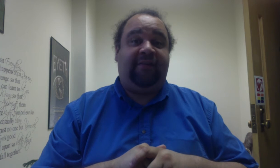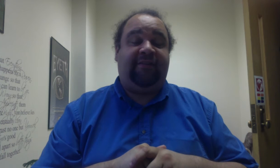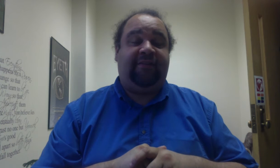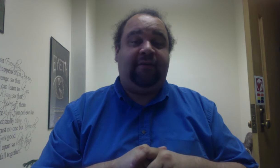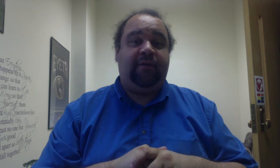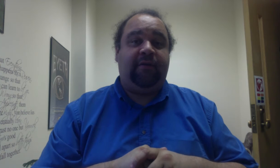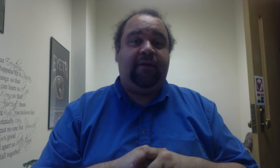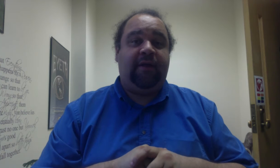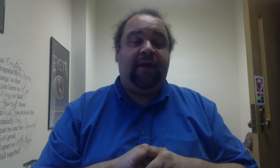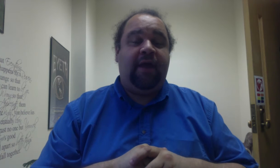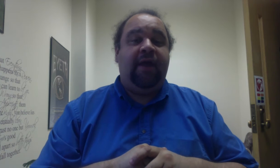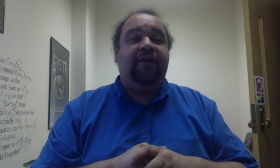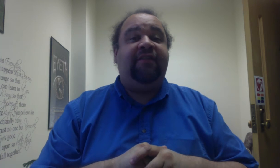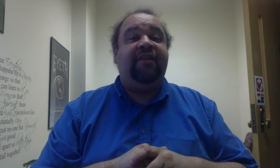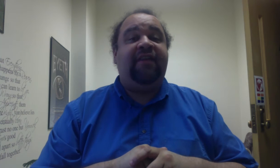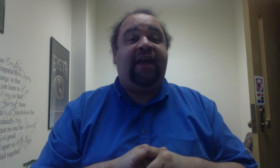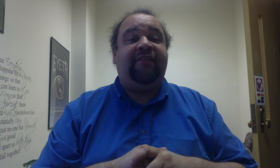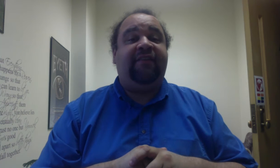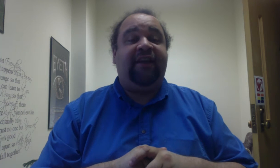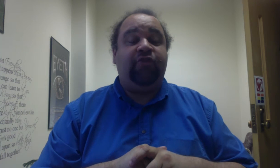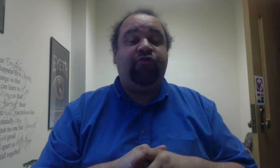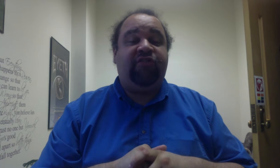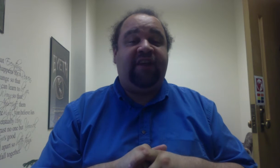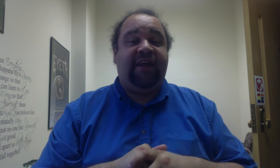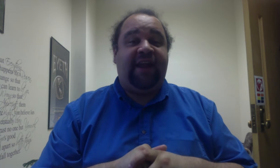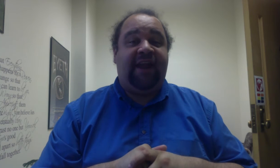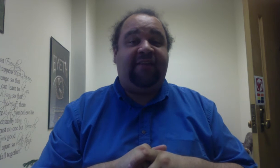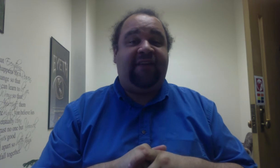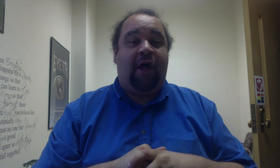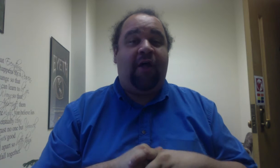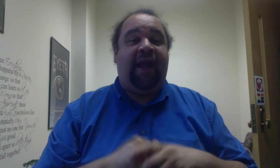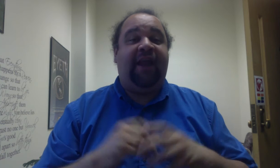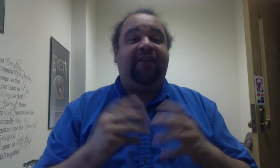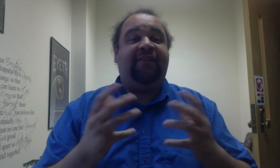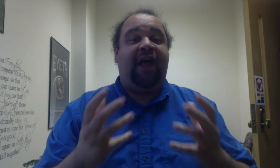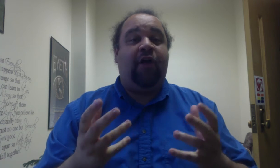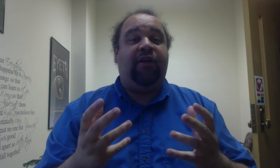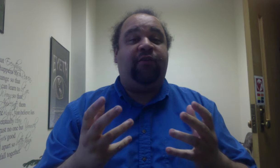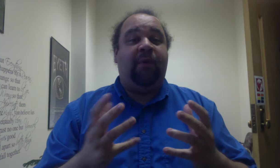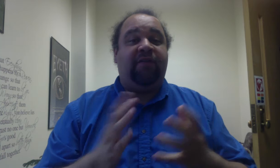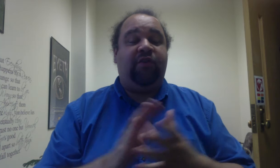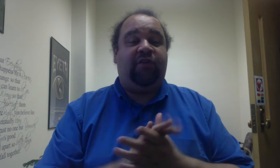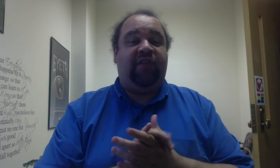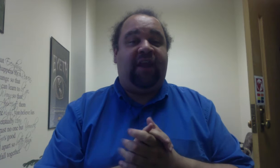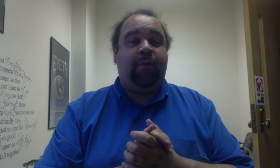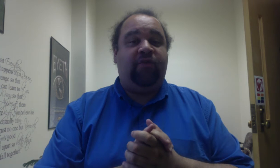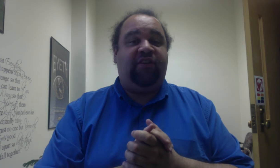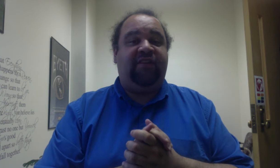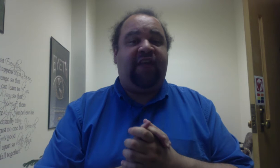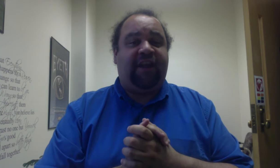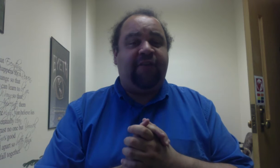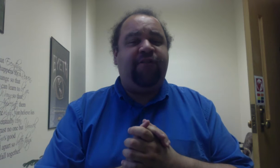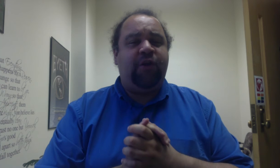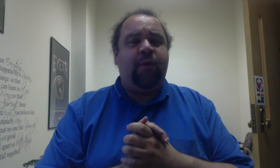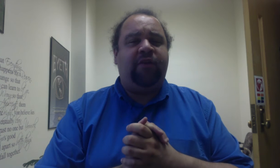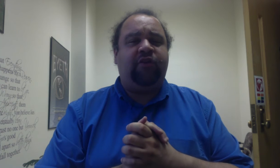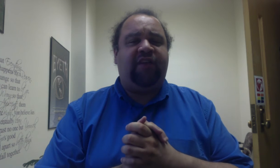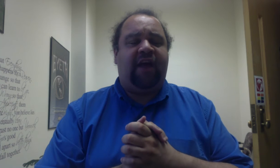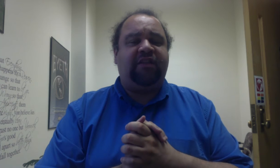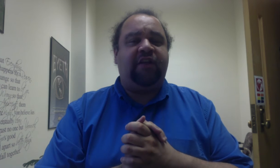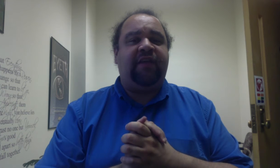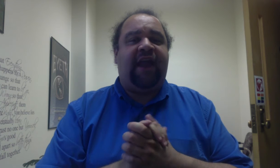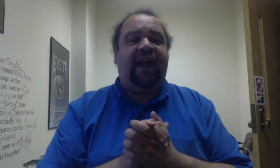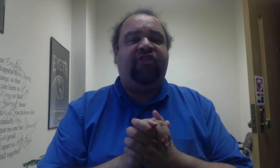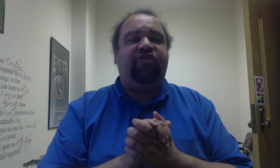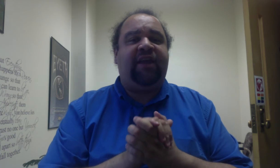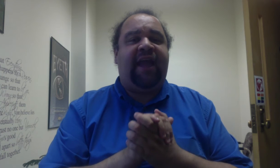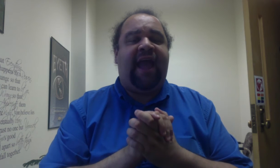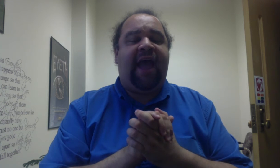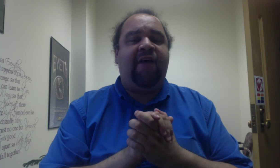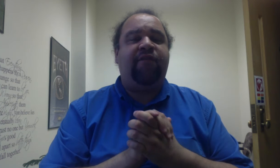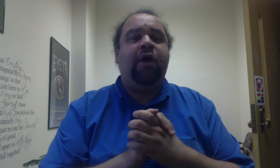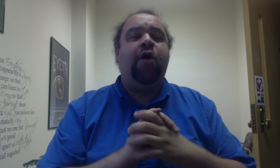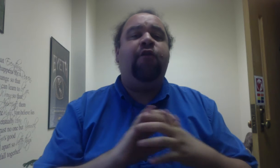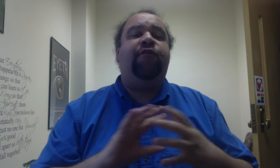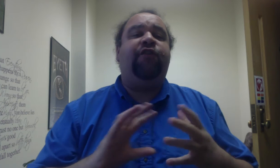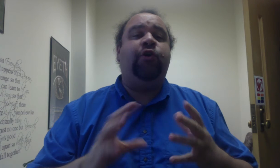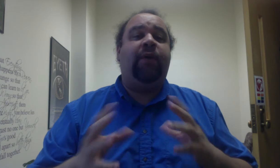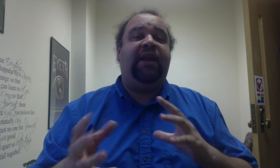Syntax. Syntax is interesting in ASL. ASL is one of those languages, like a few others out there, that actually have